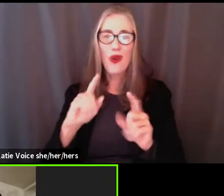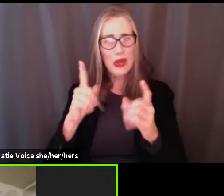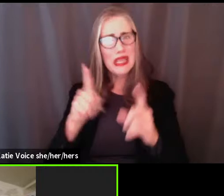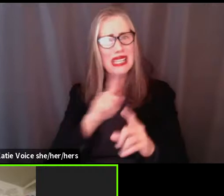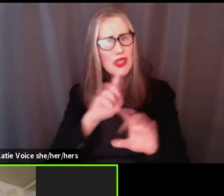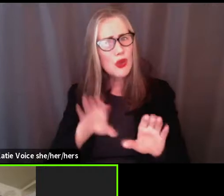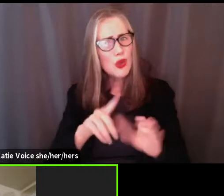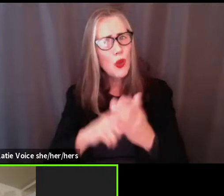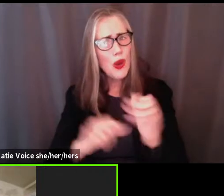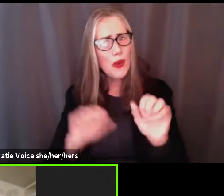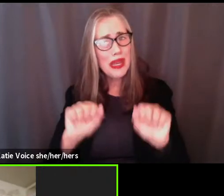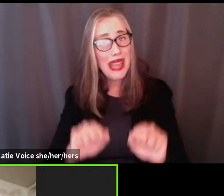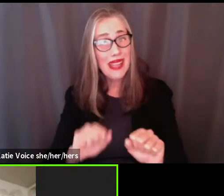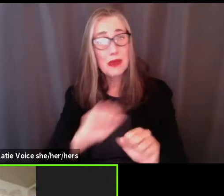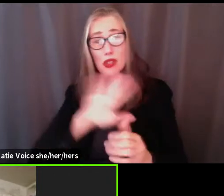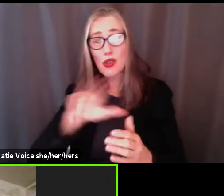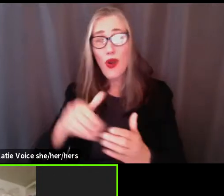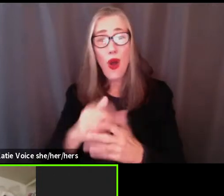with a vaccine